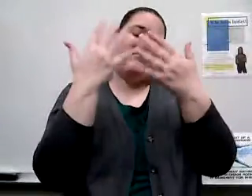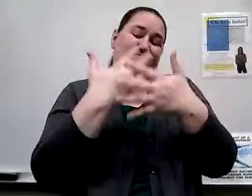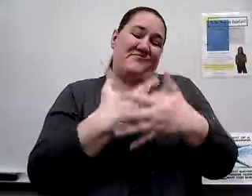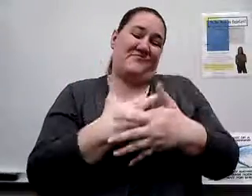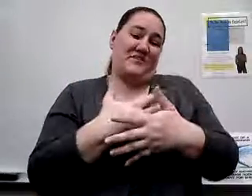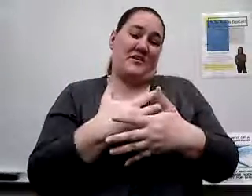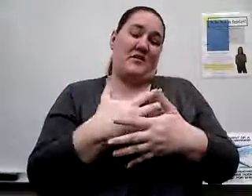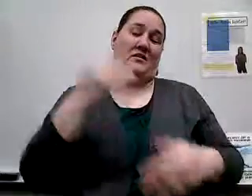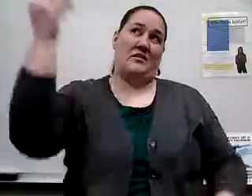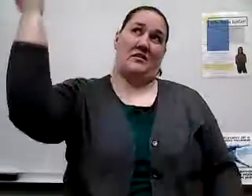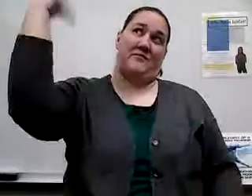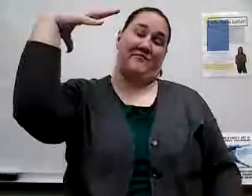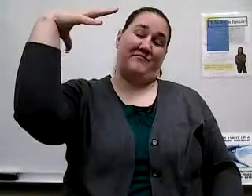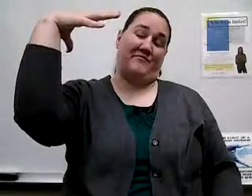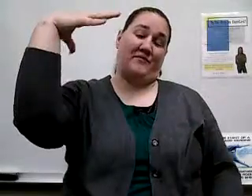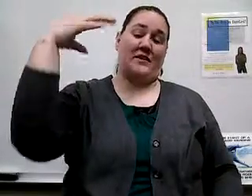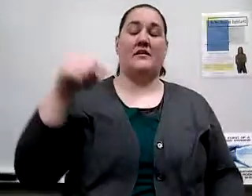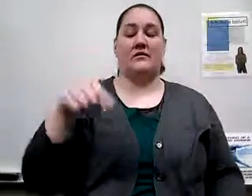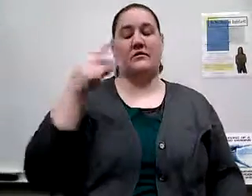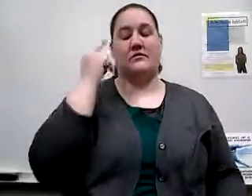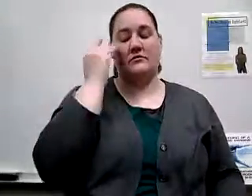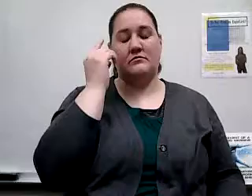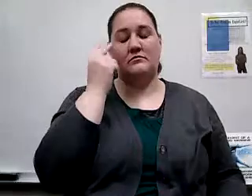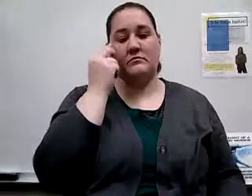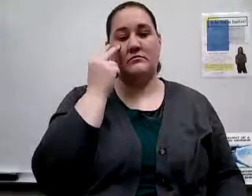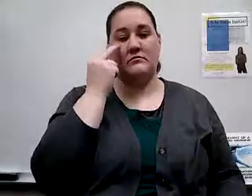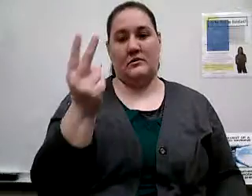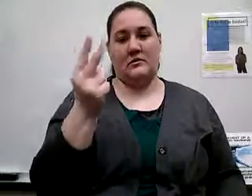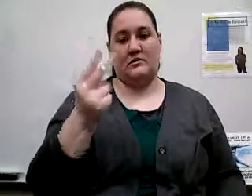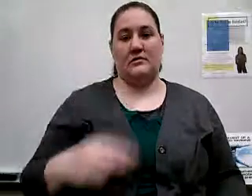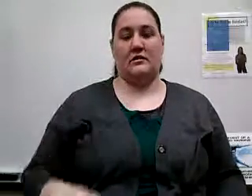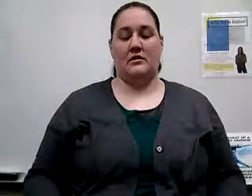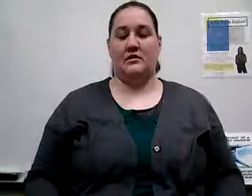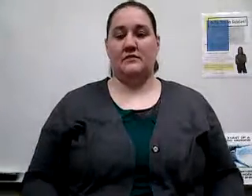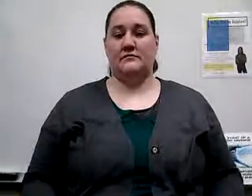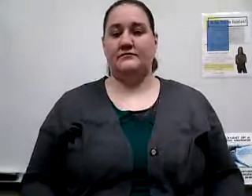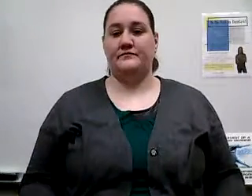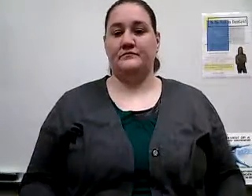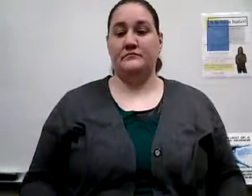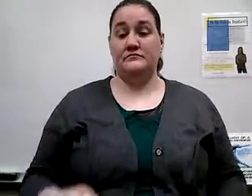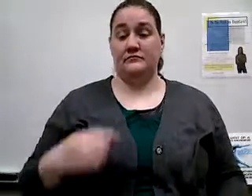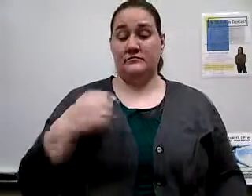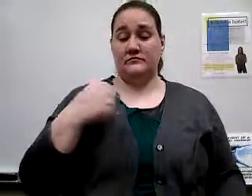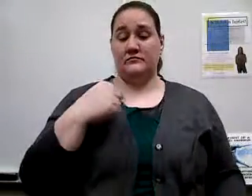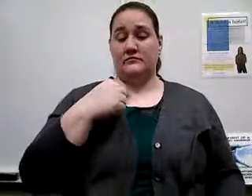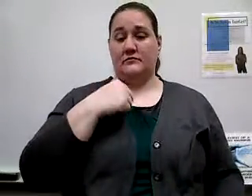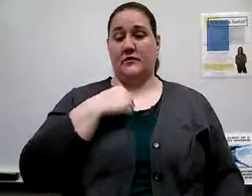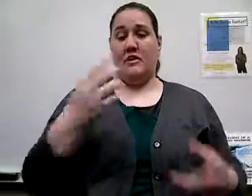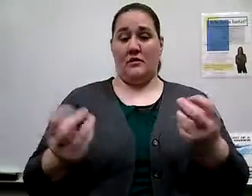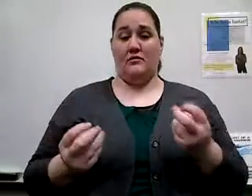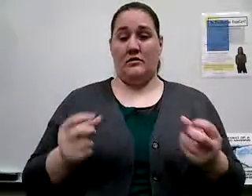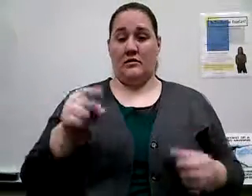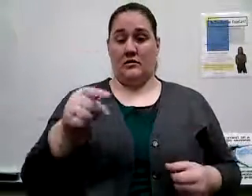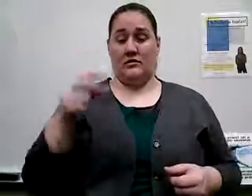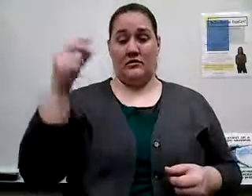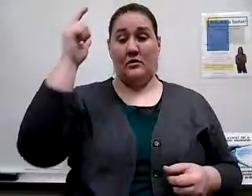it. And we're going to go through those words one at a time and make sure you understand each one of those. So copy it